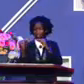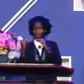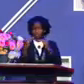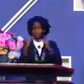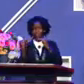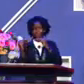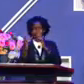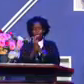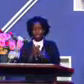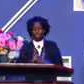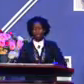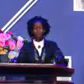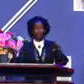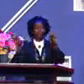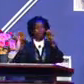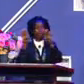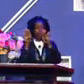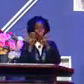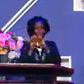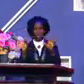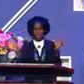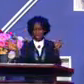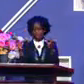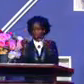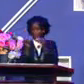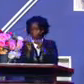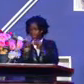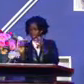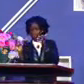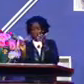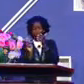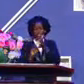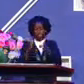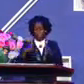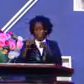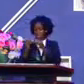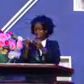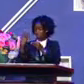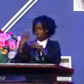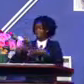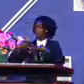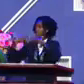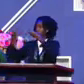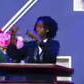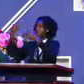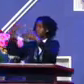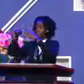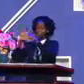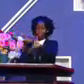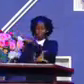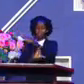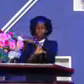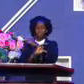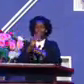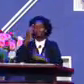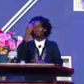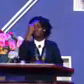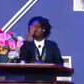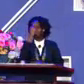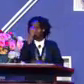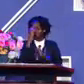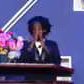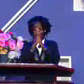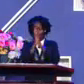Ne tutuuka ku conclusion. Yokutwala Muganzi in mu India. We've done a conclusion taking Muganzi to India